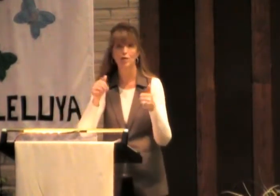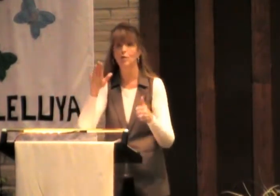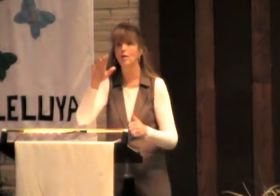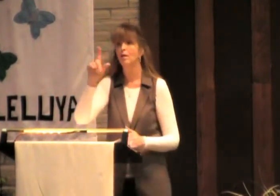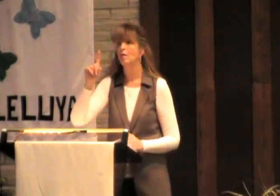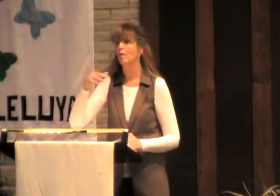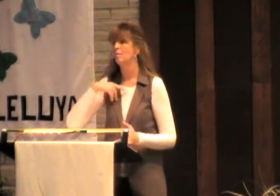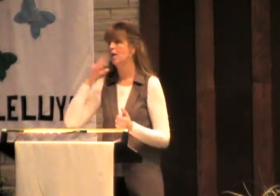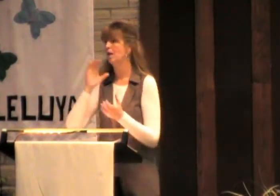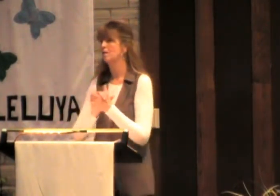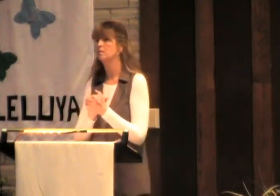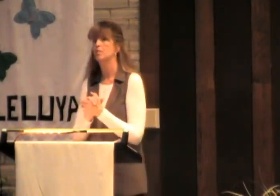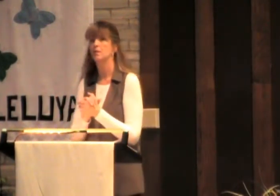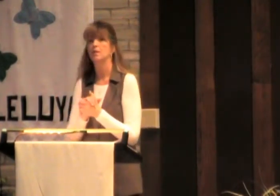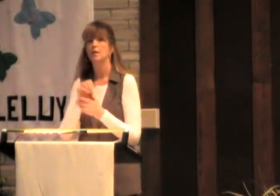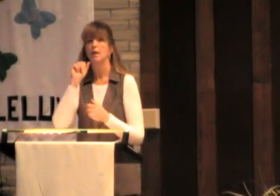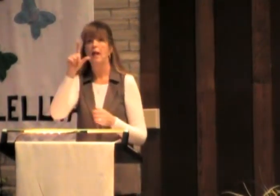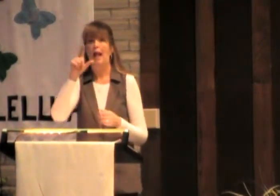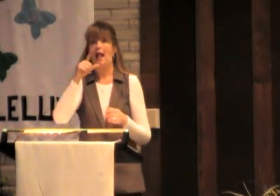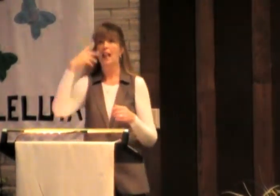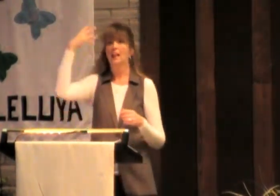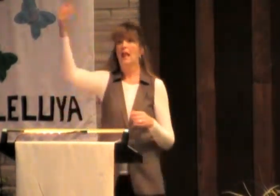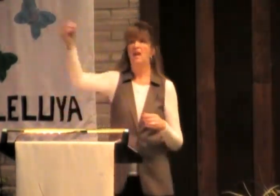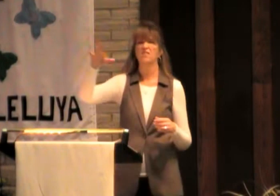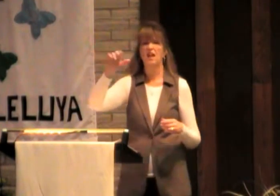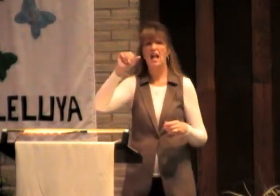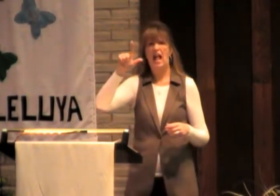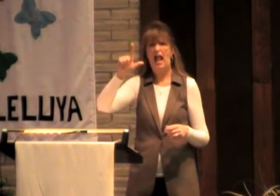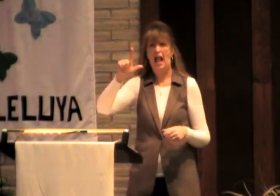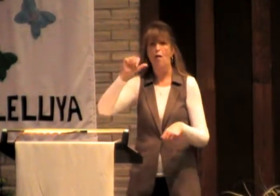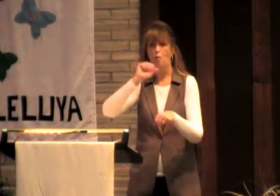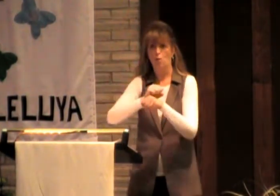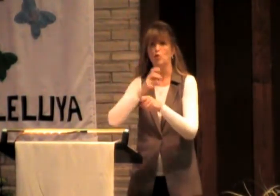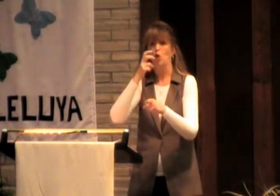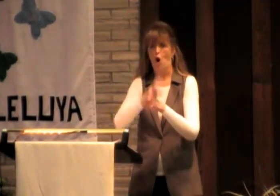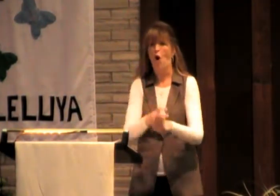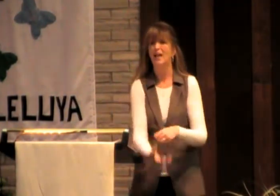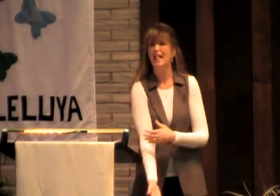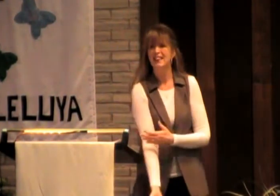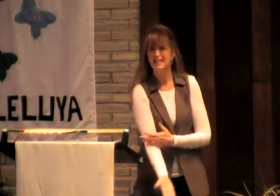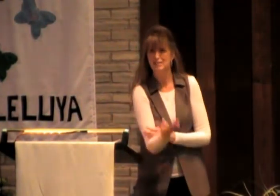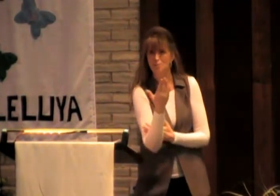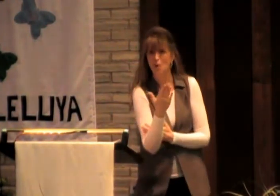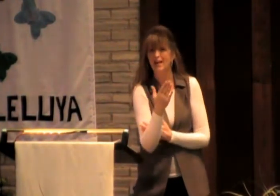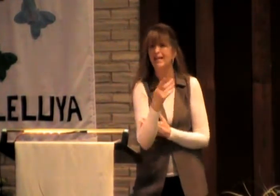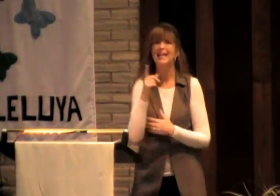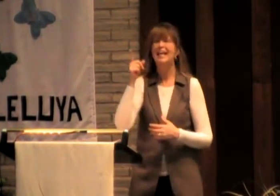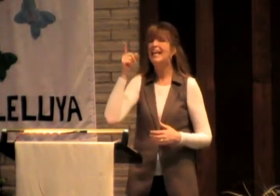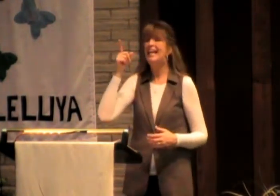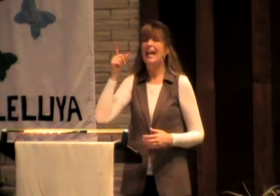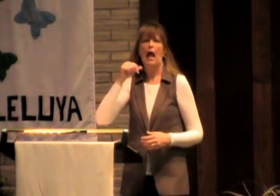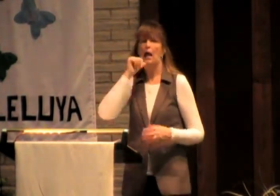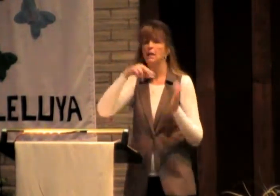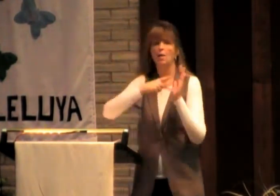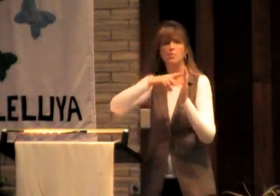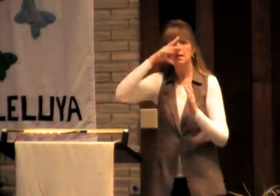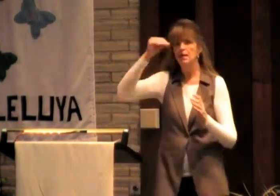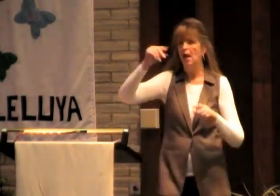how about saying thank you for bringing food? So where's my husband, Al? I think he left. So Al worked hard this morning.